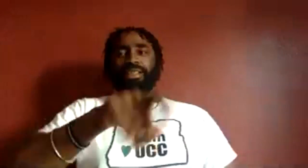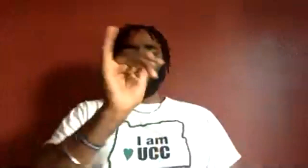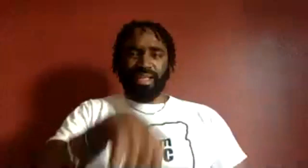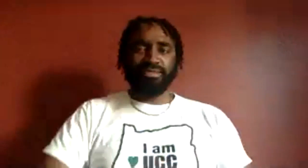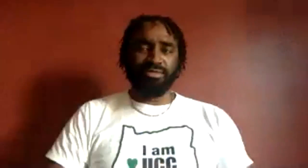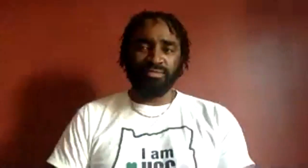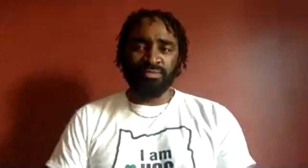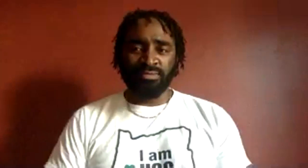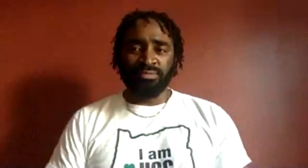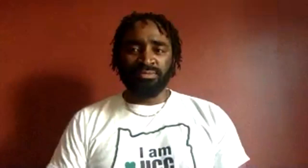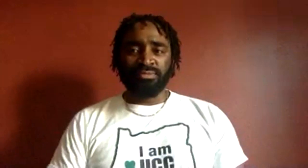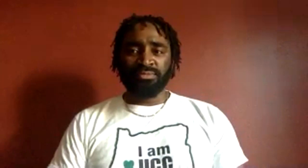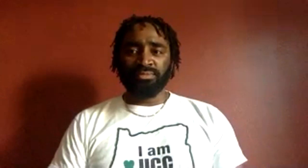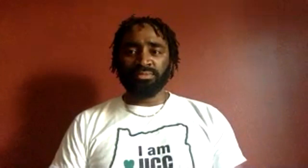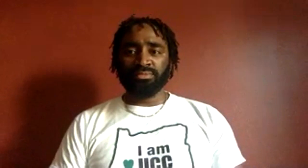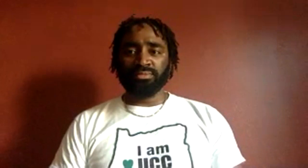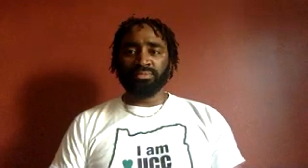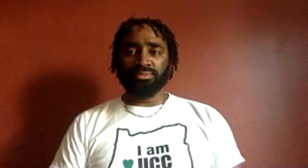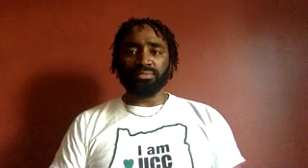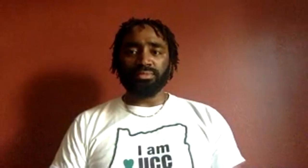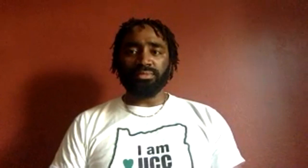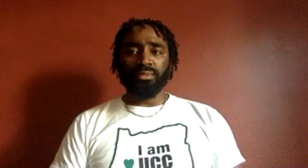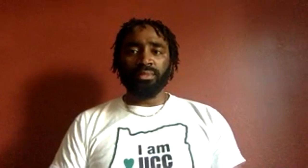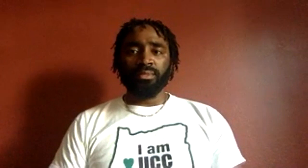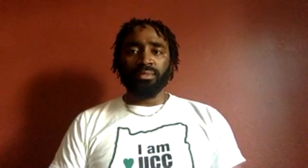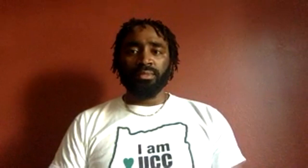constantly accommodate them. We really have to have other people be more open-minded.